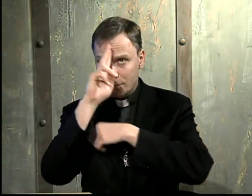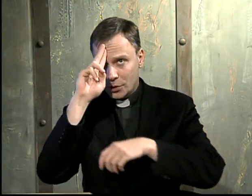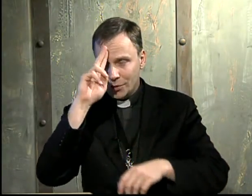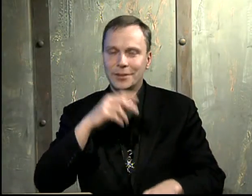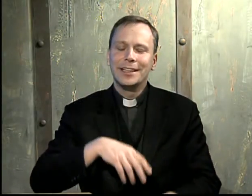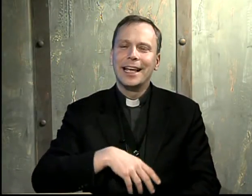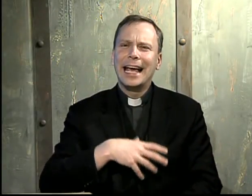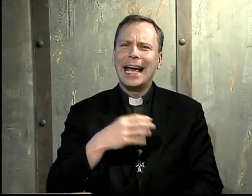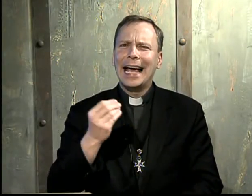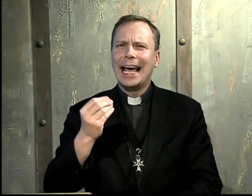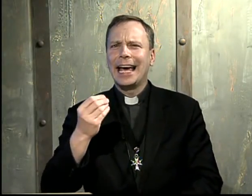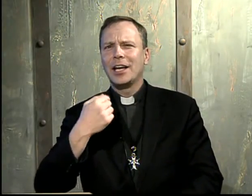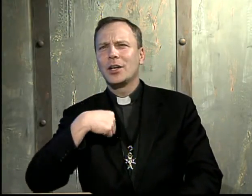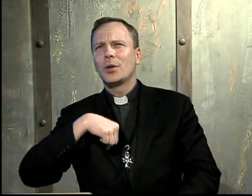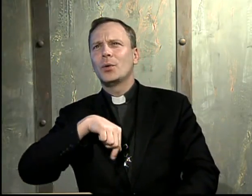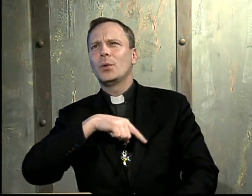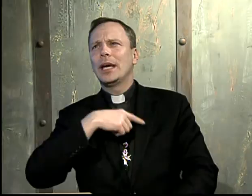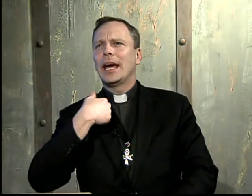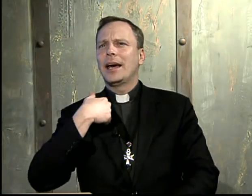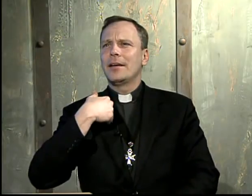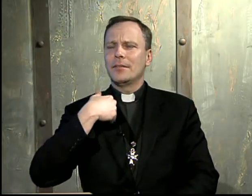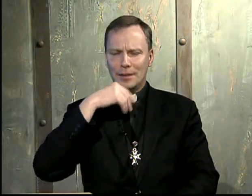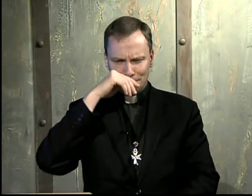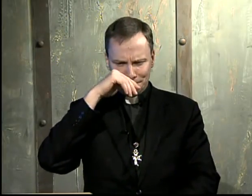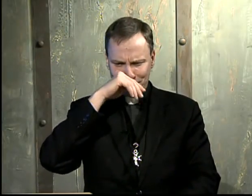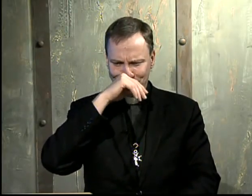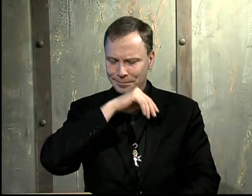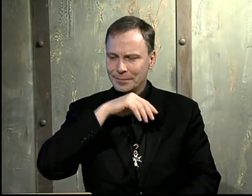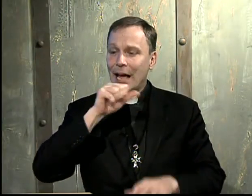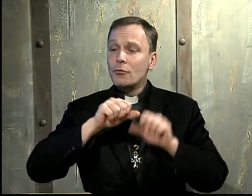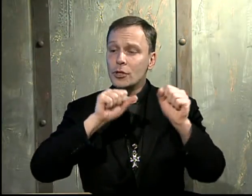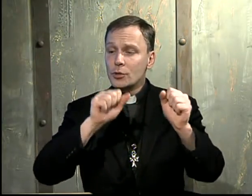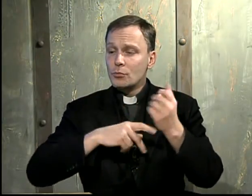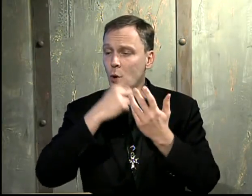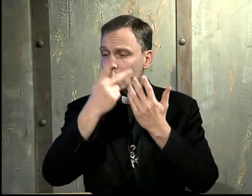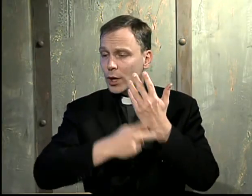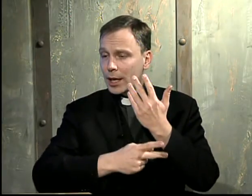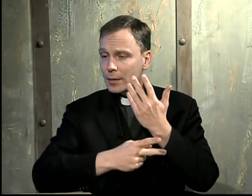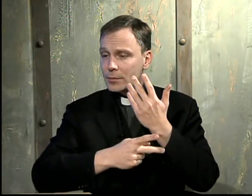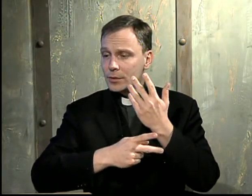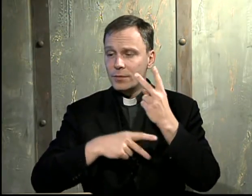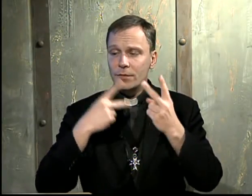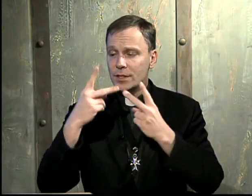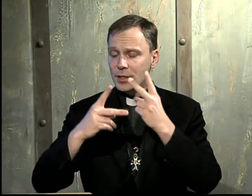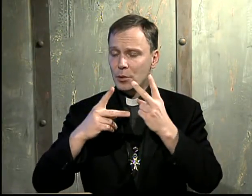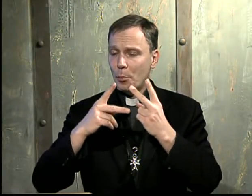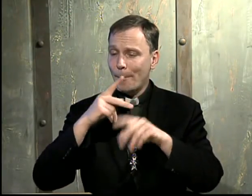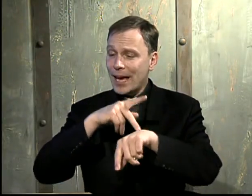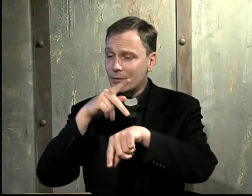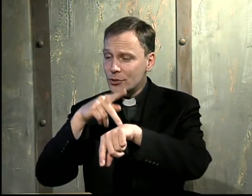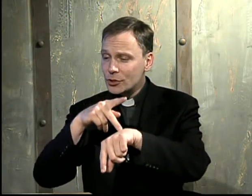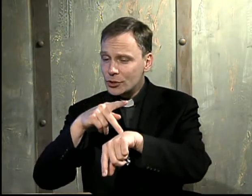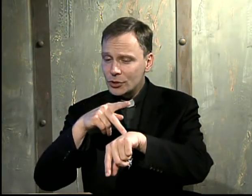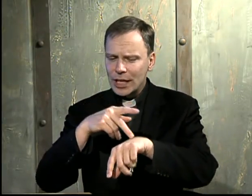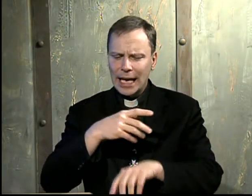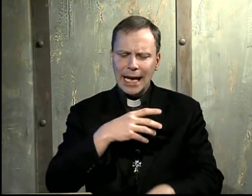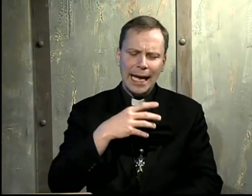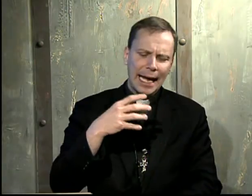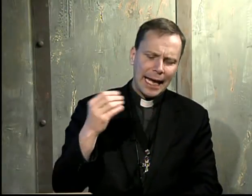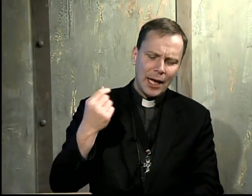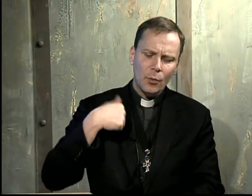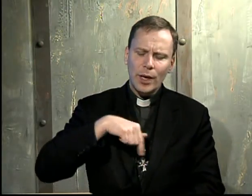We also serve those in the hospitals who are deaf and need assistance or care. And we have